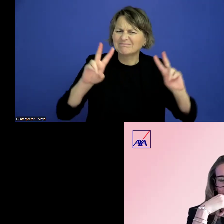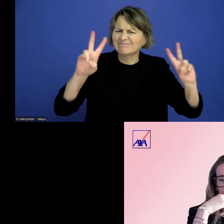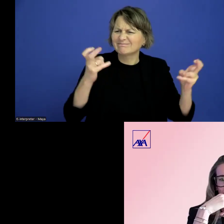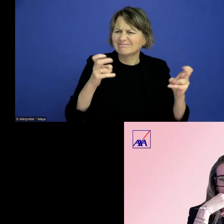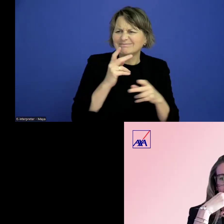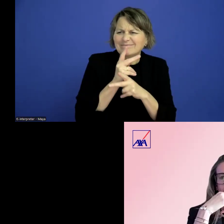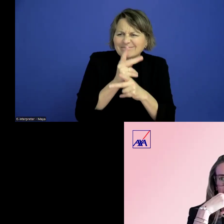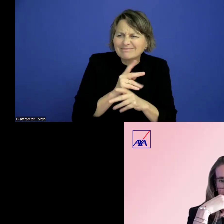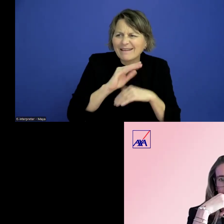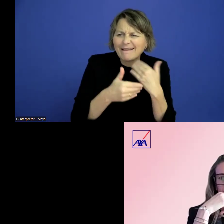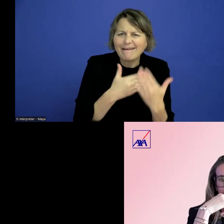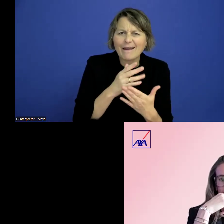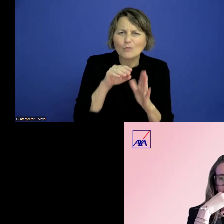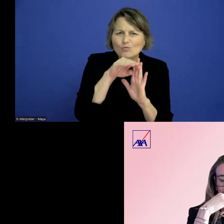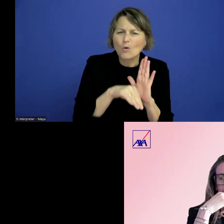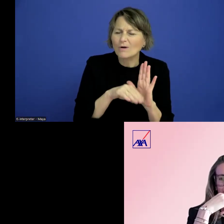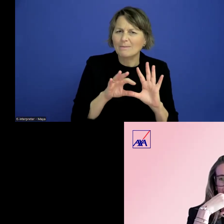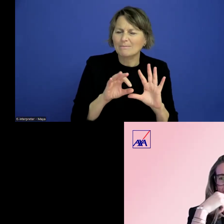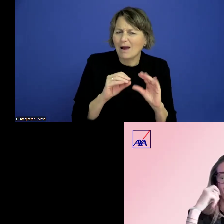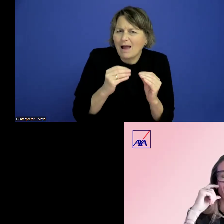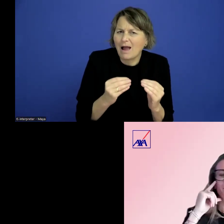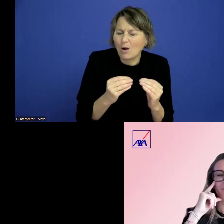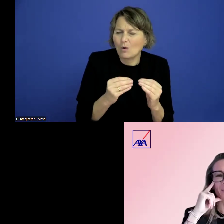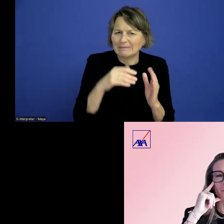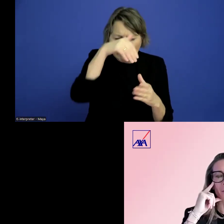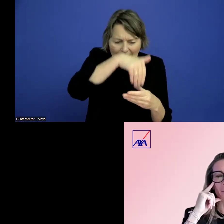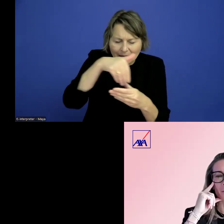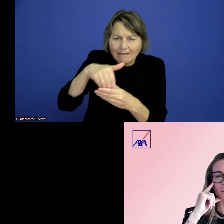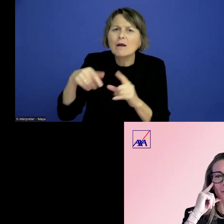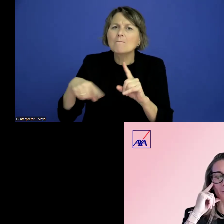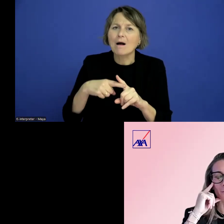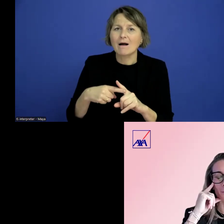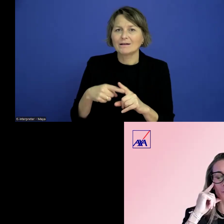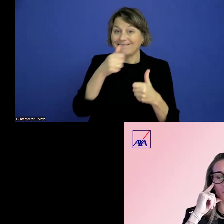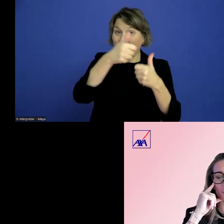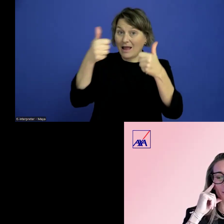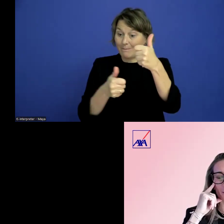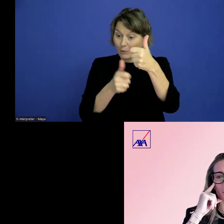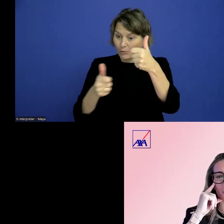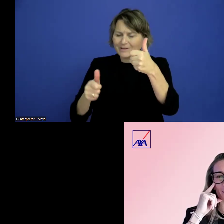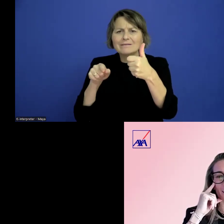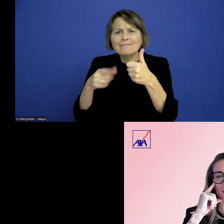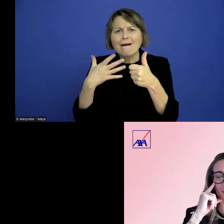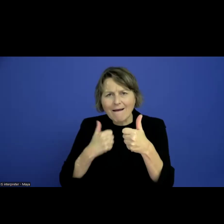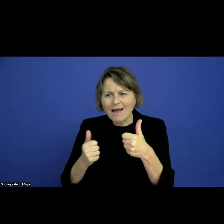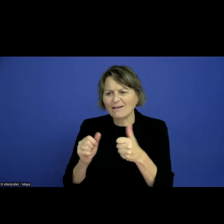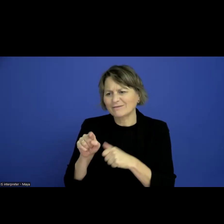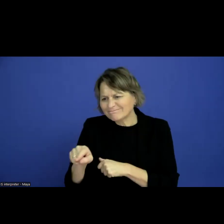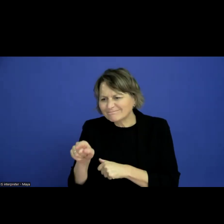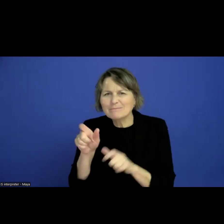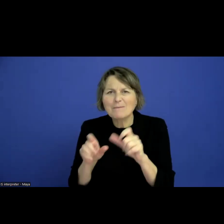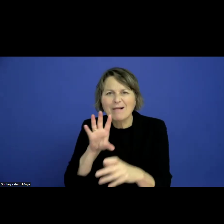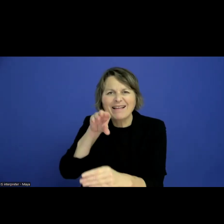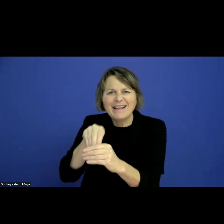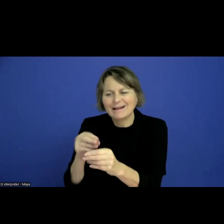with dependents with disabilities? Over to you, Marine, and thank you. Thank you very much. And first of all, nice to meet you,